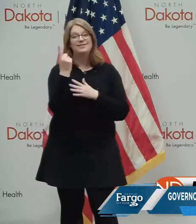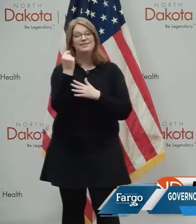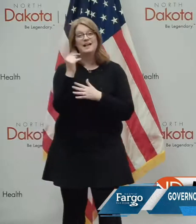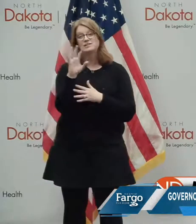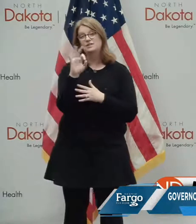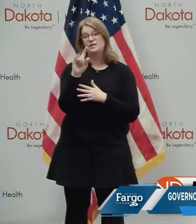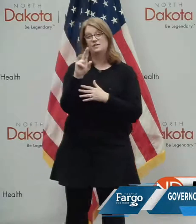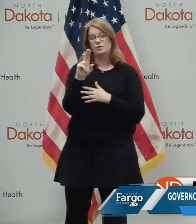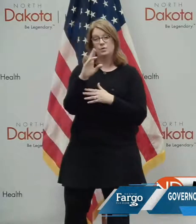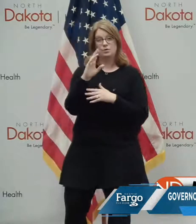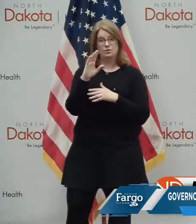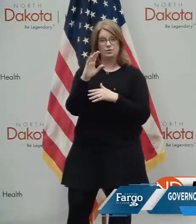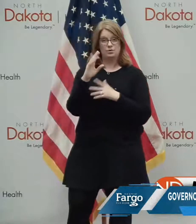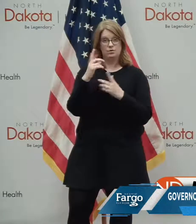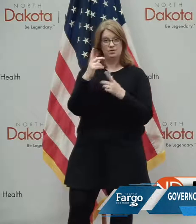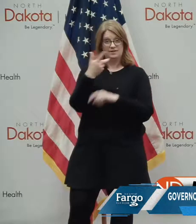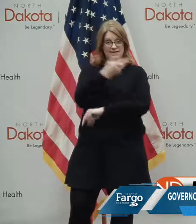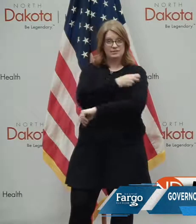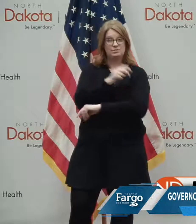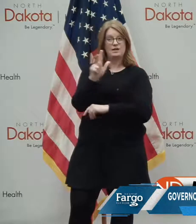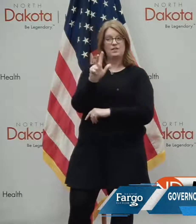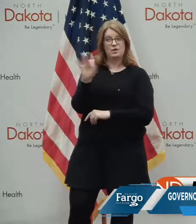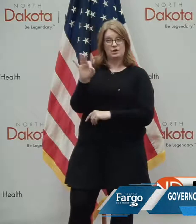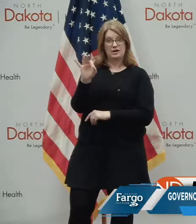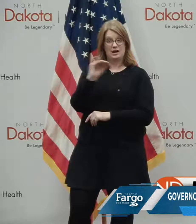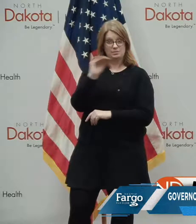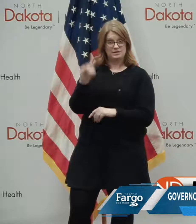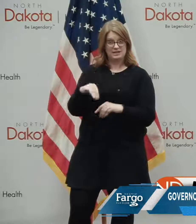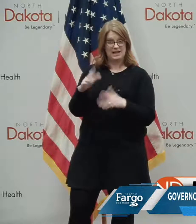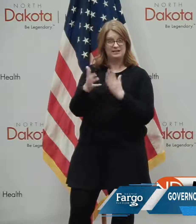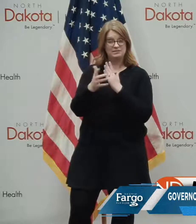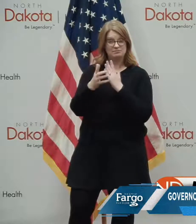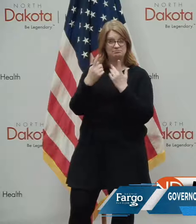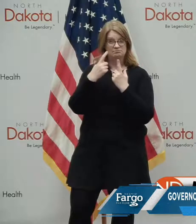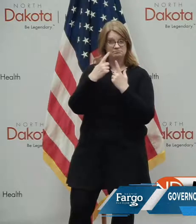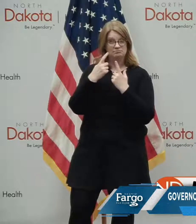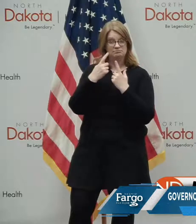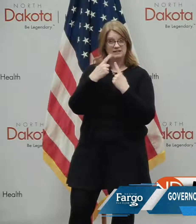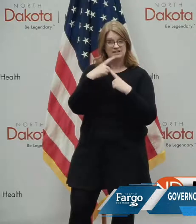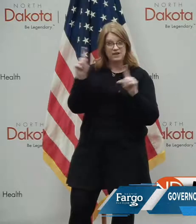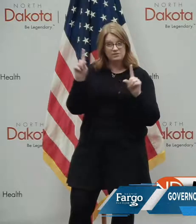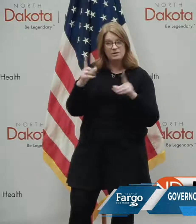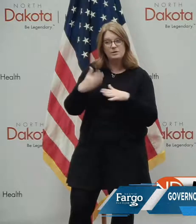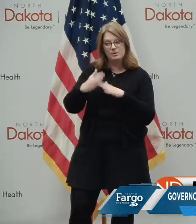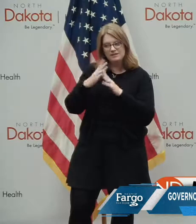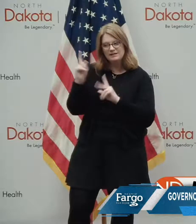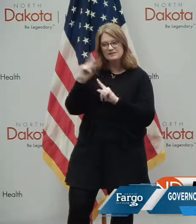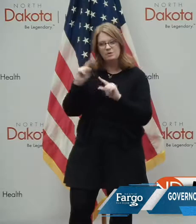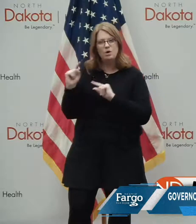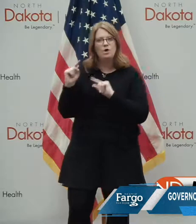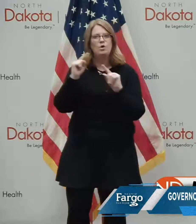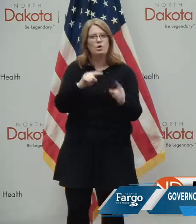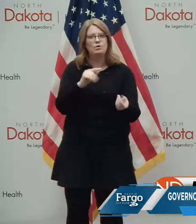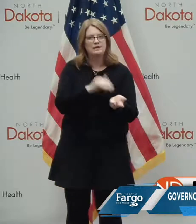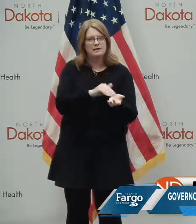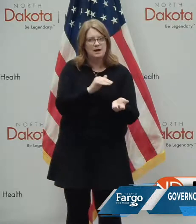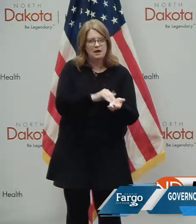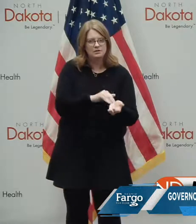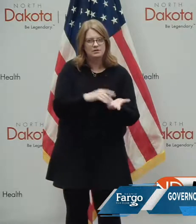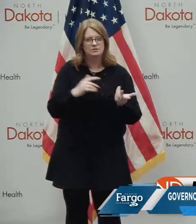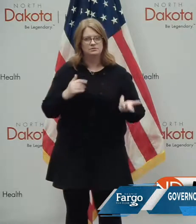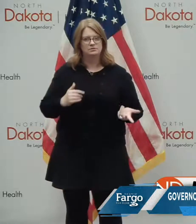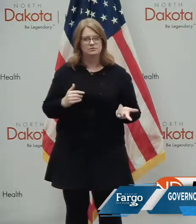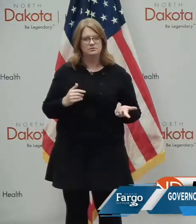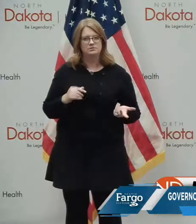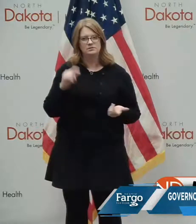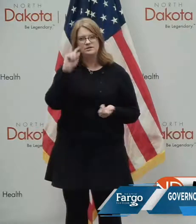vaccine was 39% effective at preventing someone from having to go to the doctor due to influenza. That's